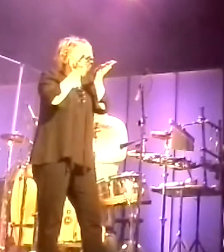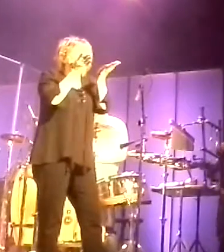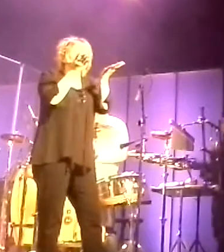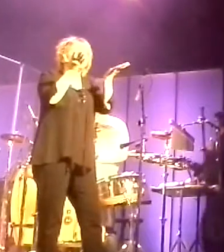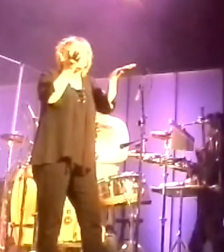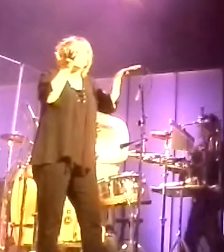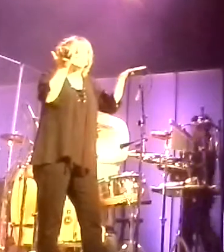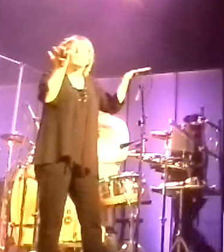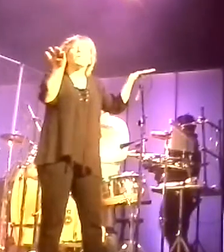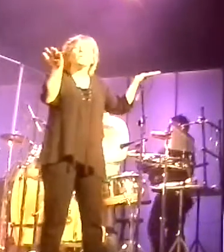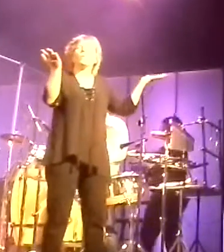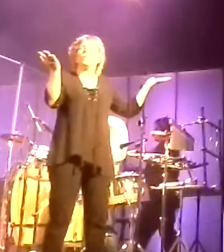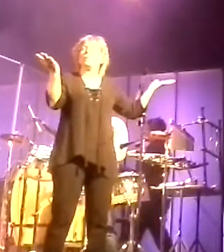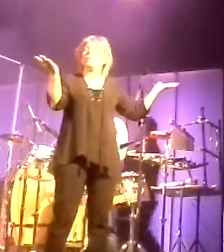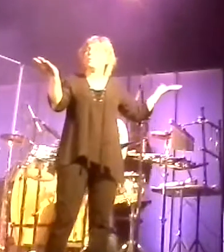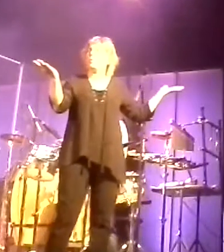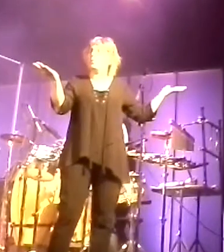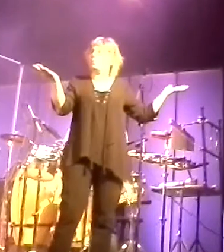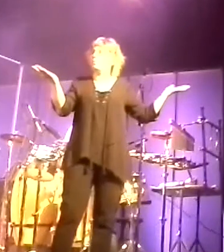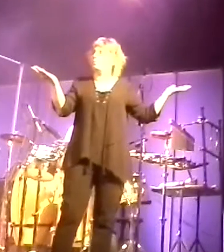is